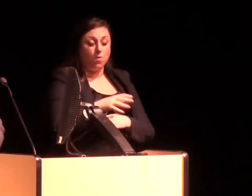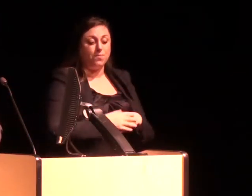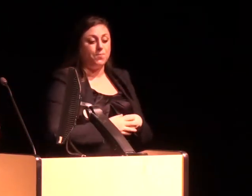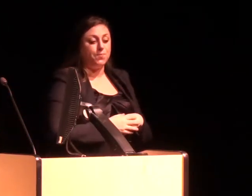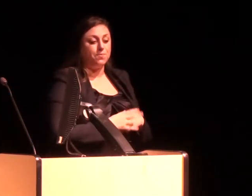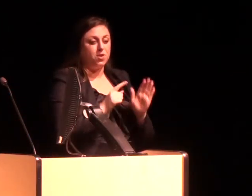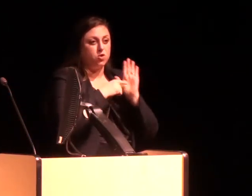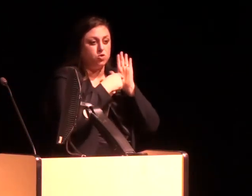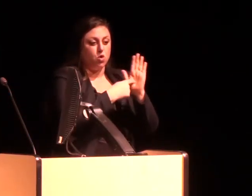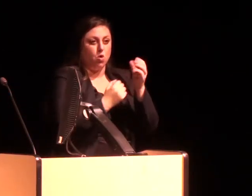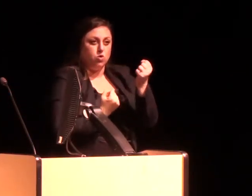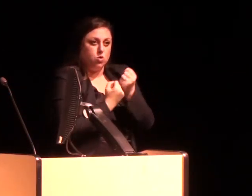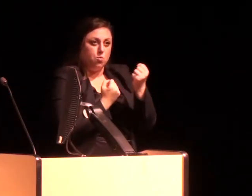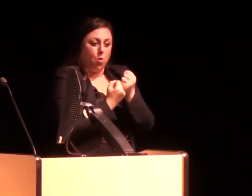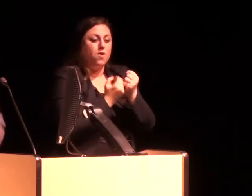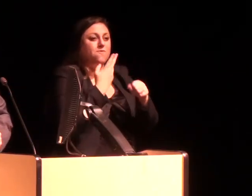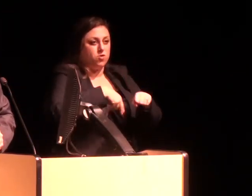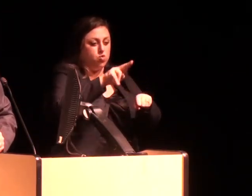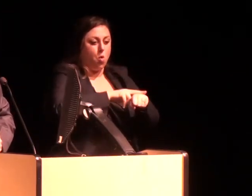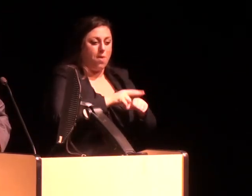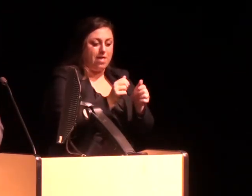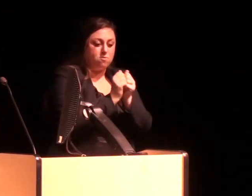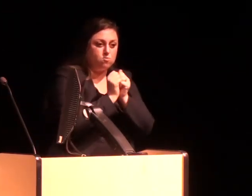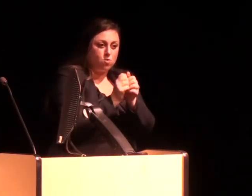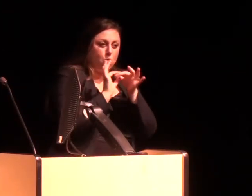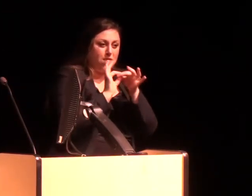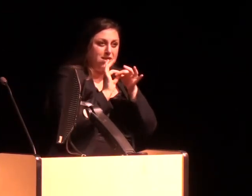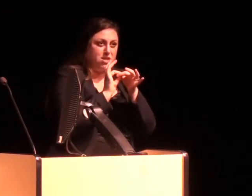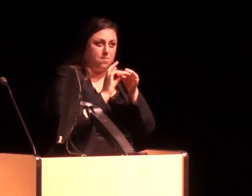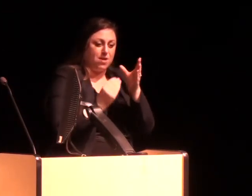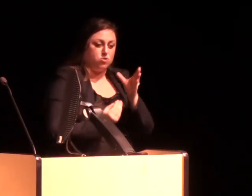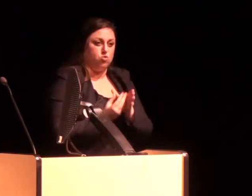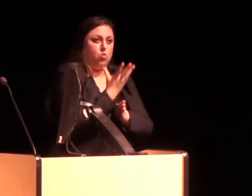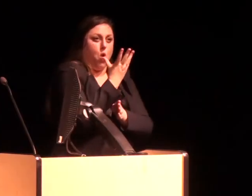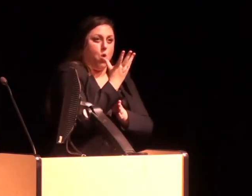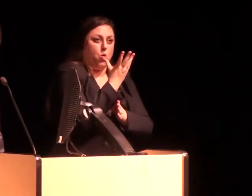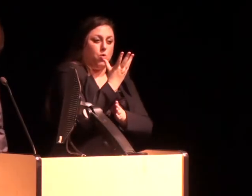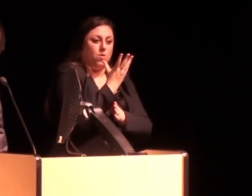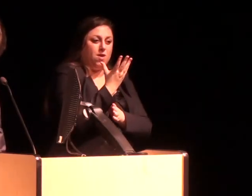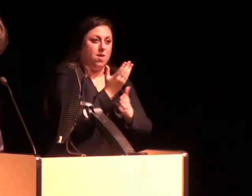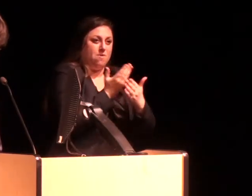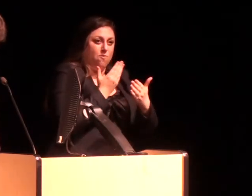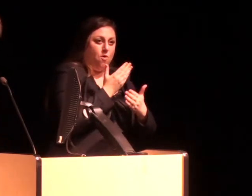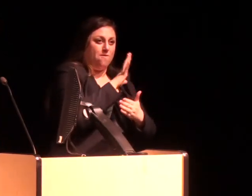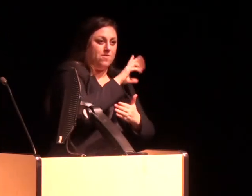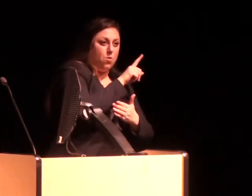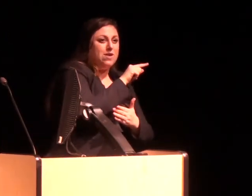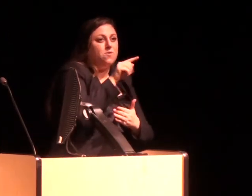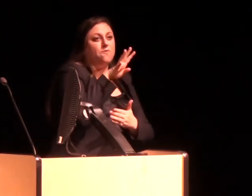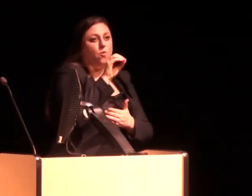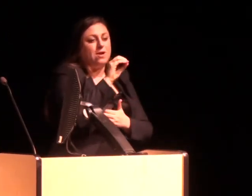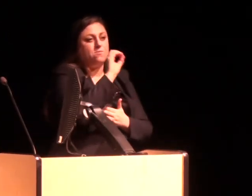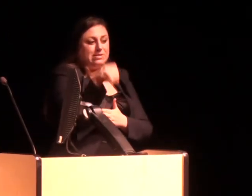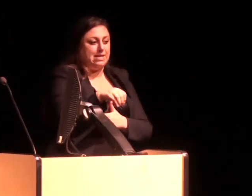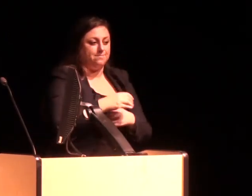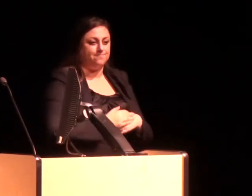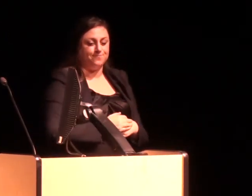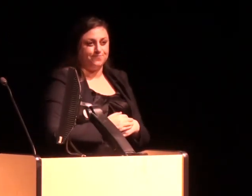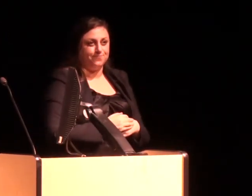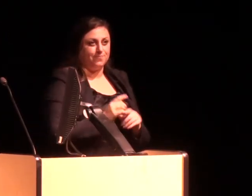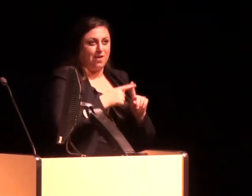shows support for normalizing relations with Cuba has grown to a majority among Cuban Americans, 51 to 40%. And this is from